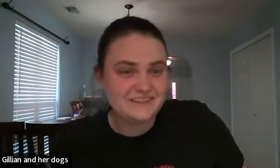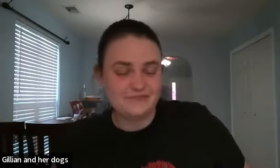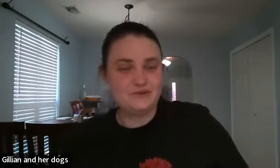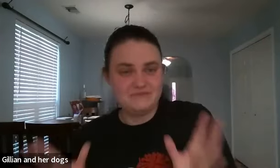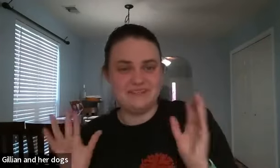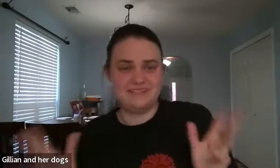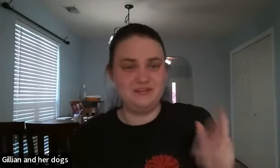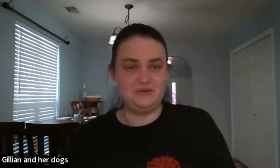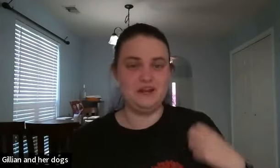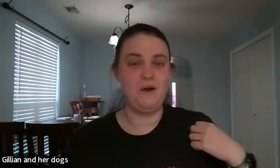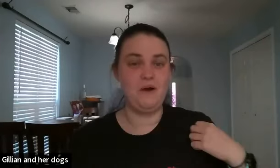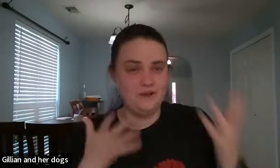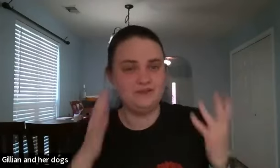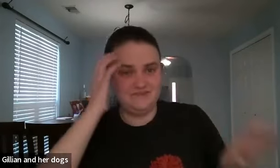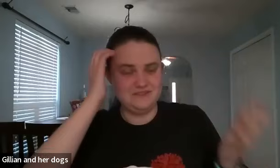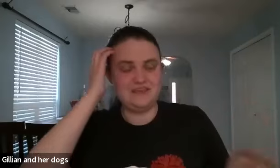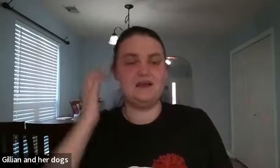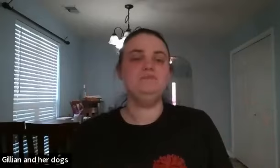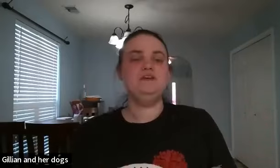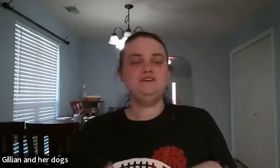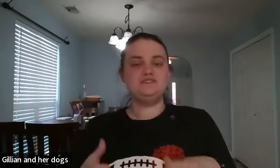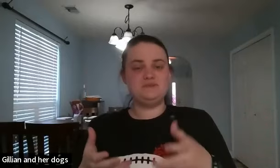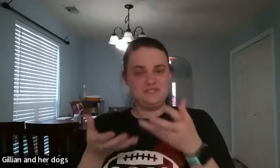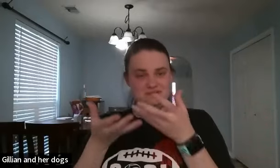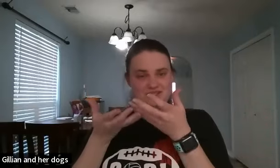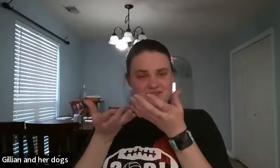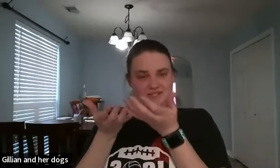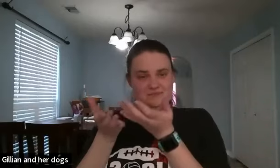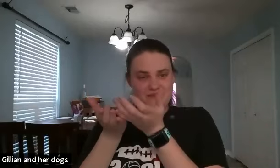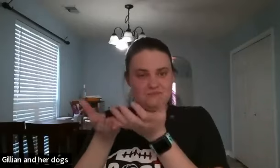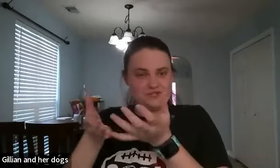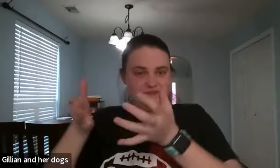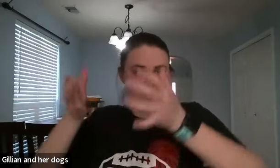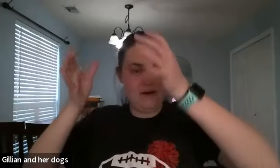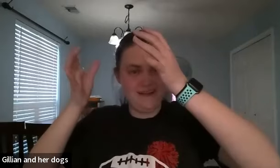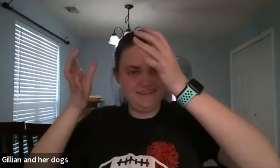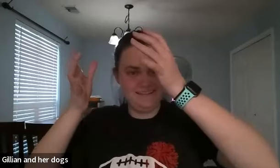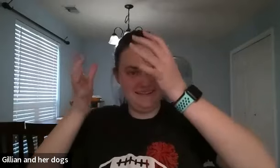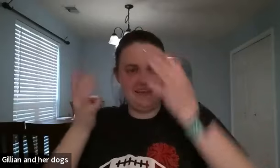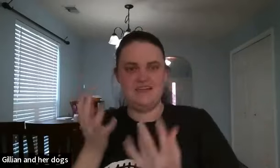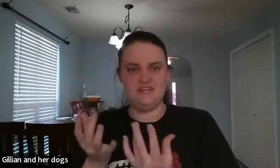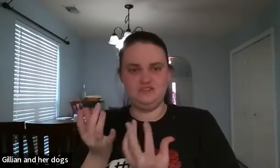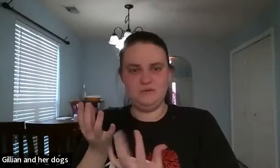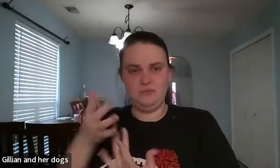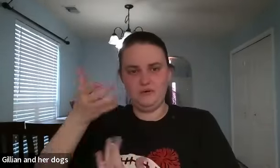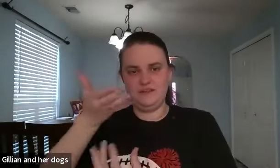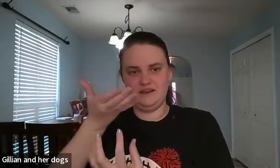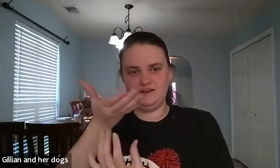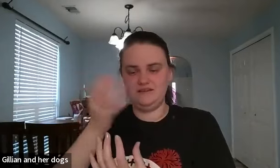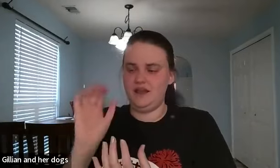I was literally, if you give me a sign you wanna know, I will give you the sign. So what you would do is you make the motion of like a pot and then you do the boiling under it. Like